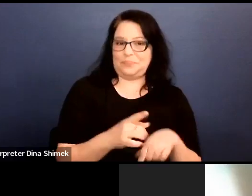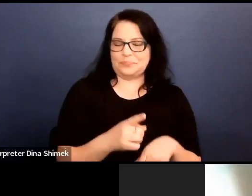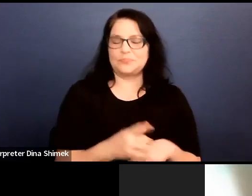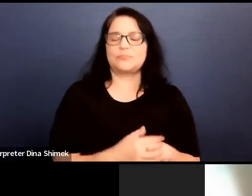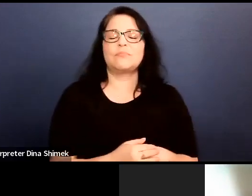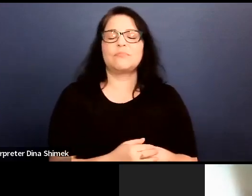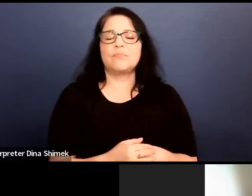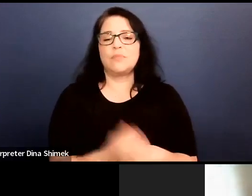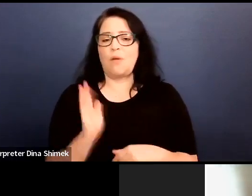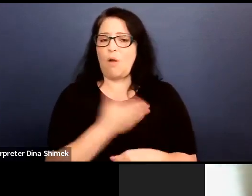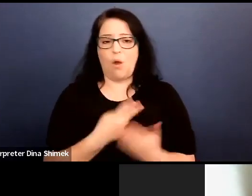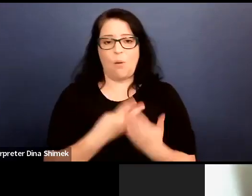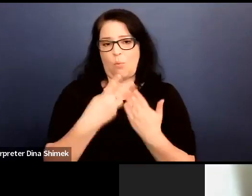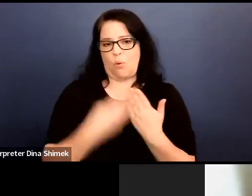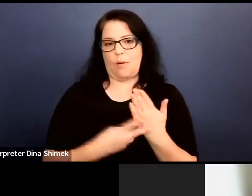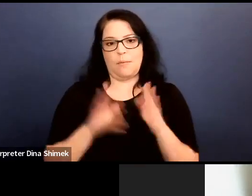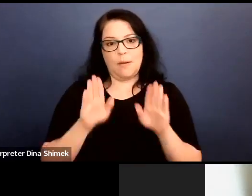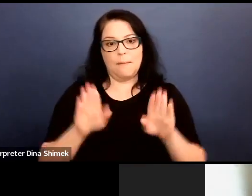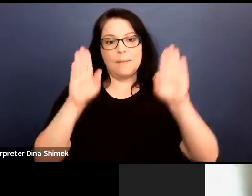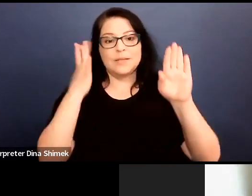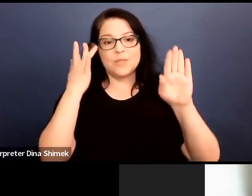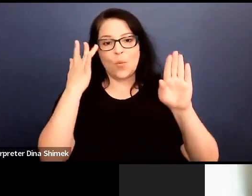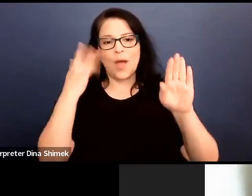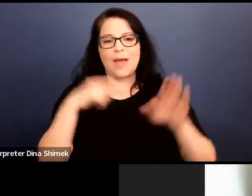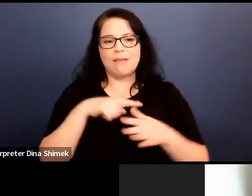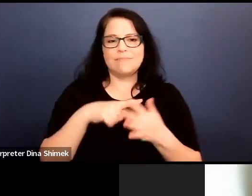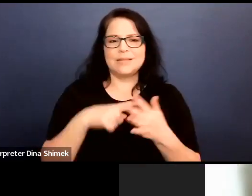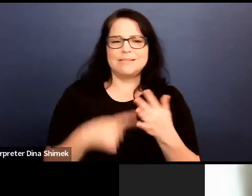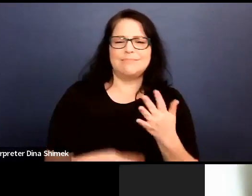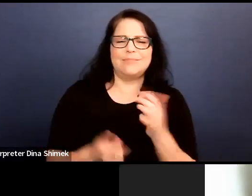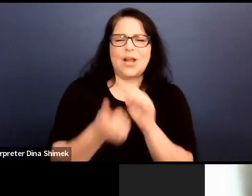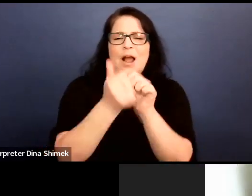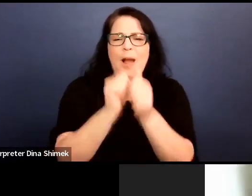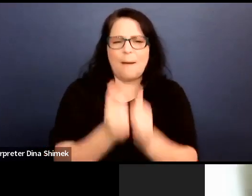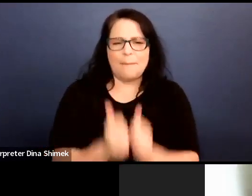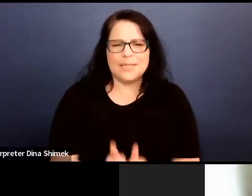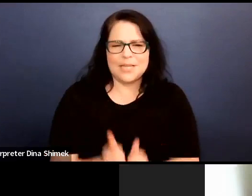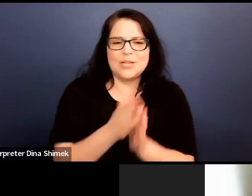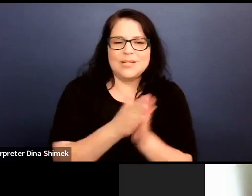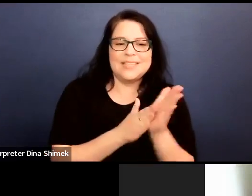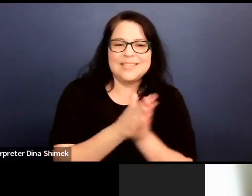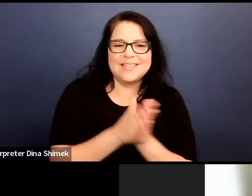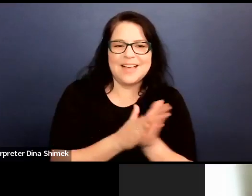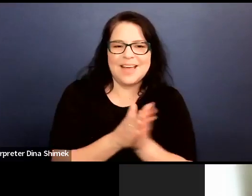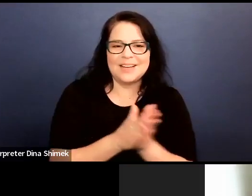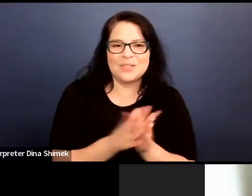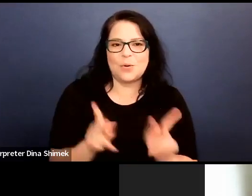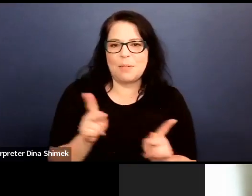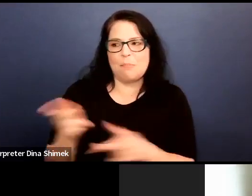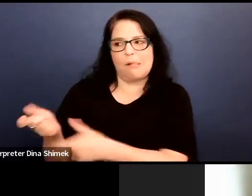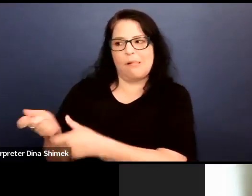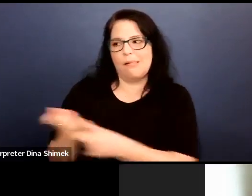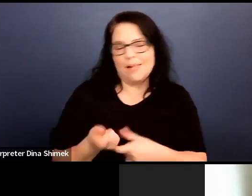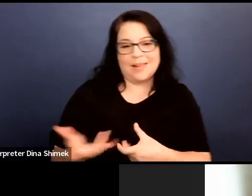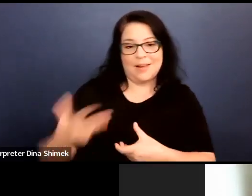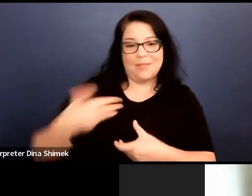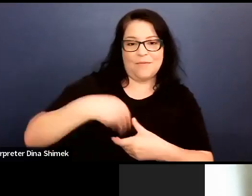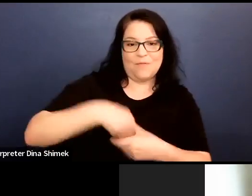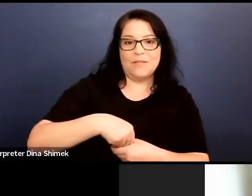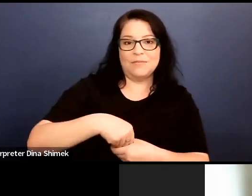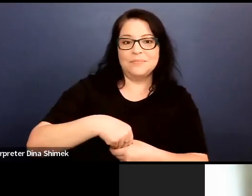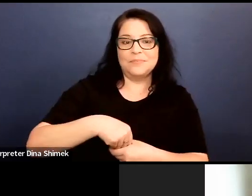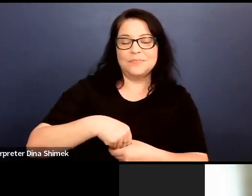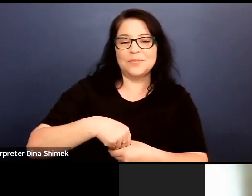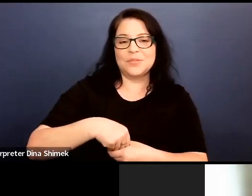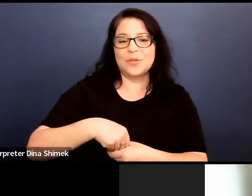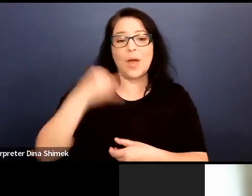our program is we run, different competitions or incentives all the time to get you involved with. And so I want to go ahead, if you